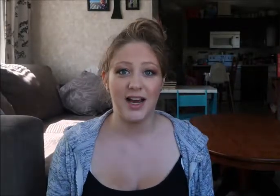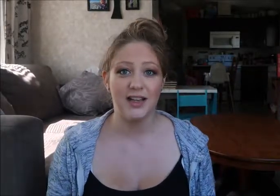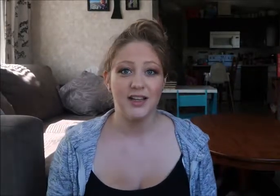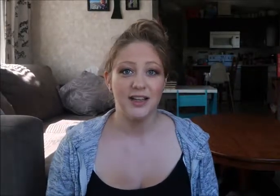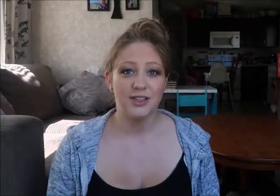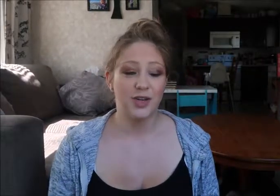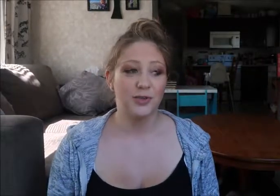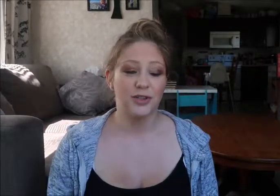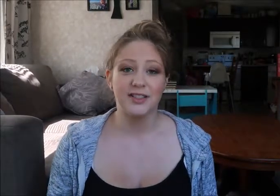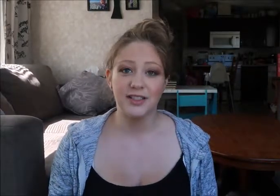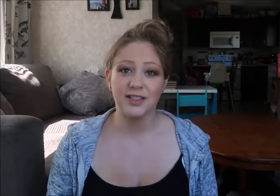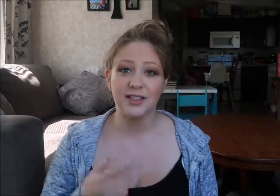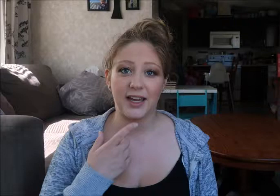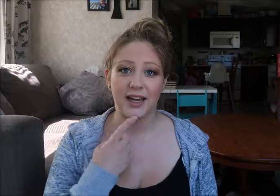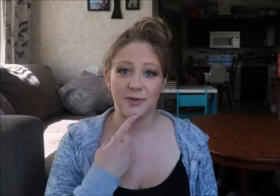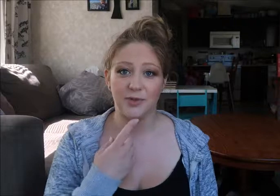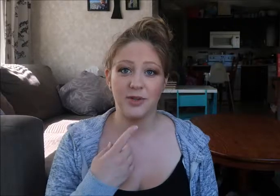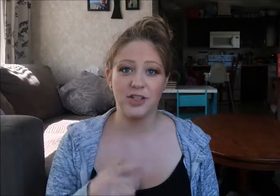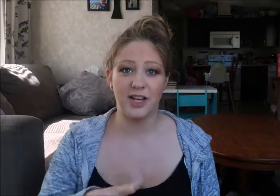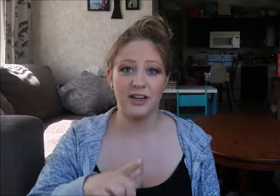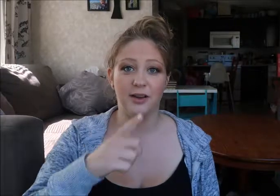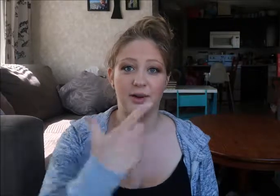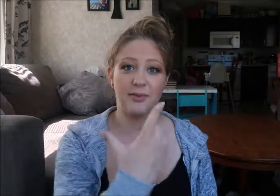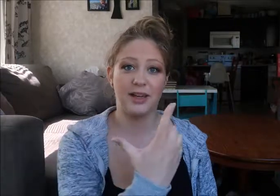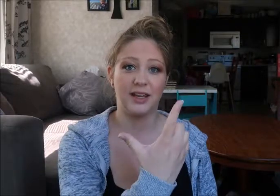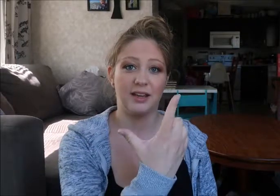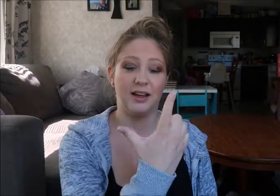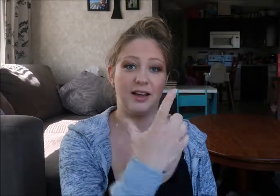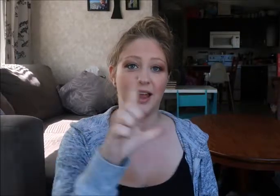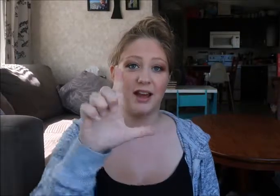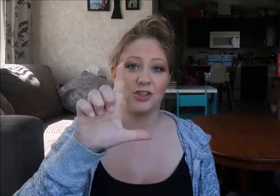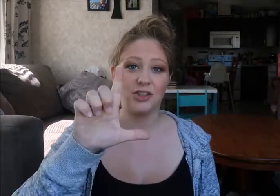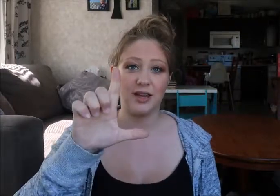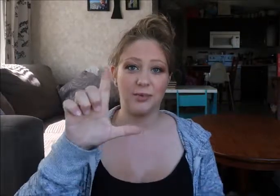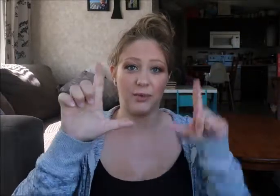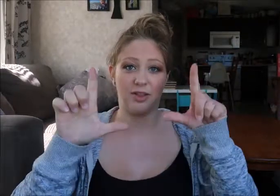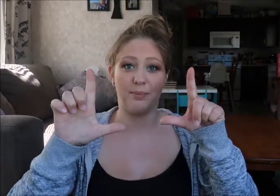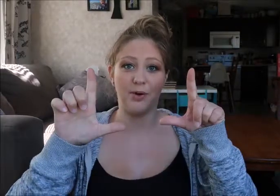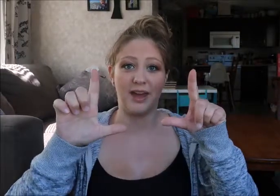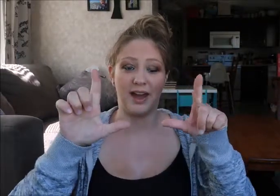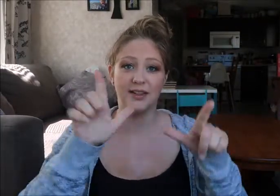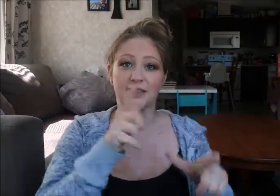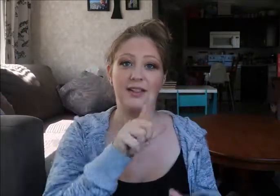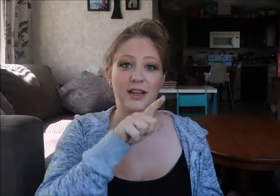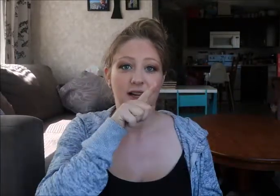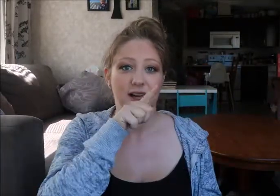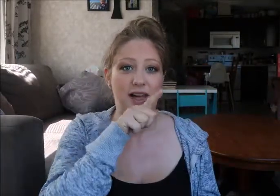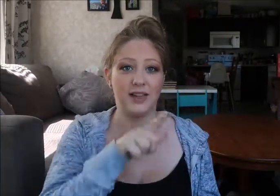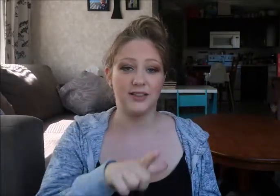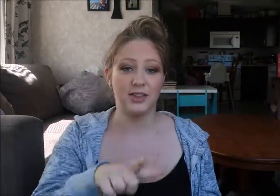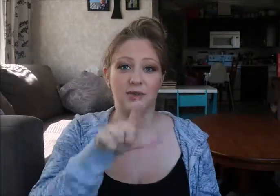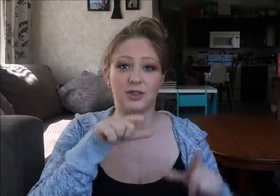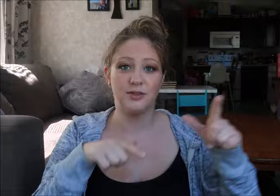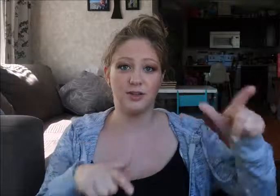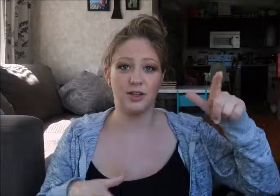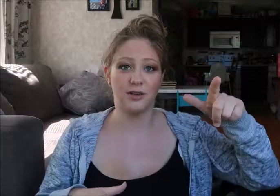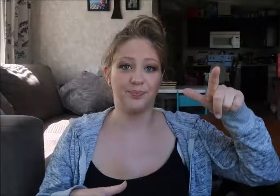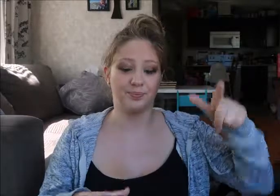sign. So for sister, again, it comes from your chin, but you're making an L shape with both hands. And so